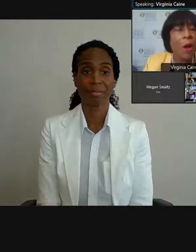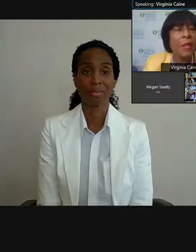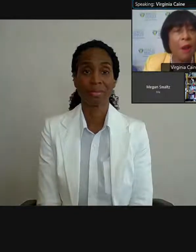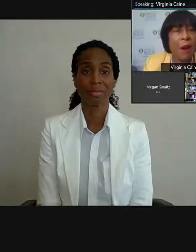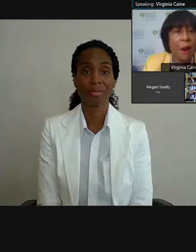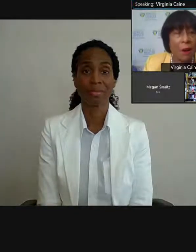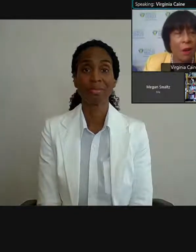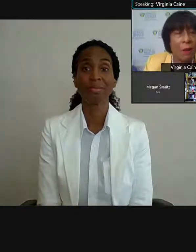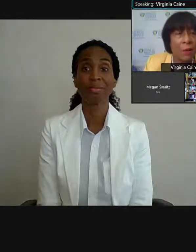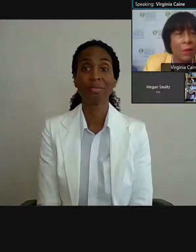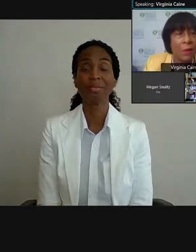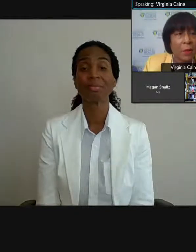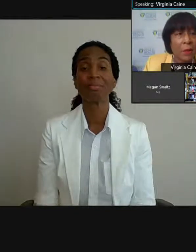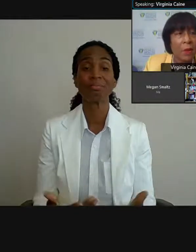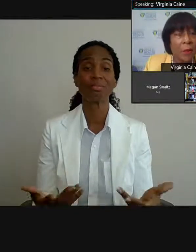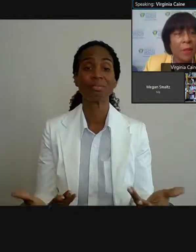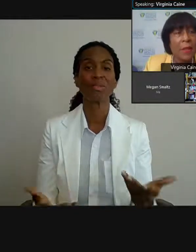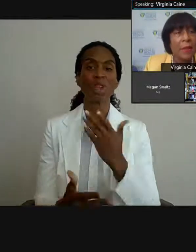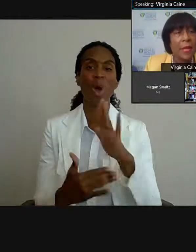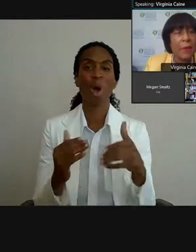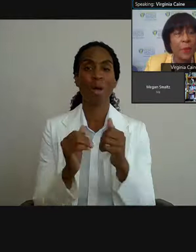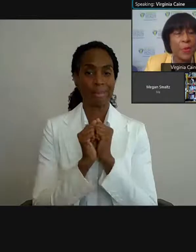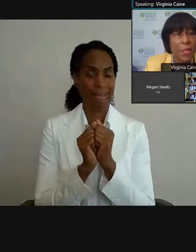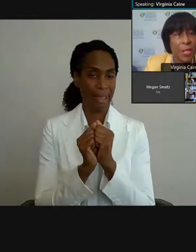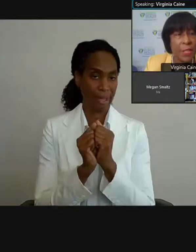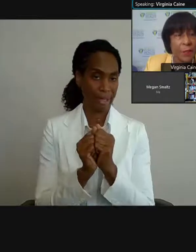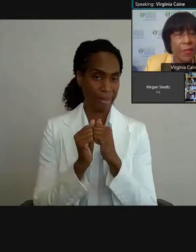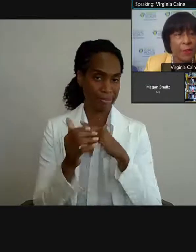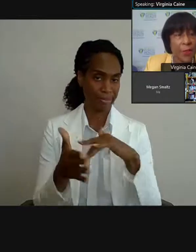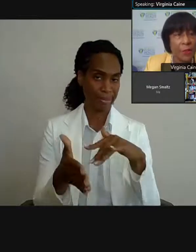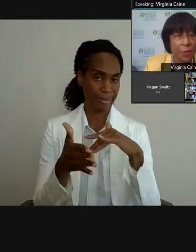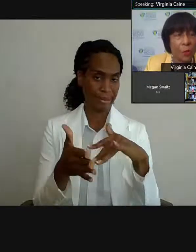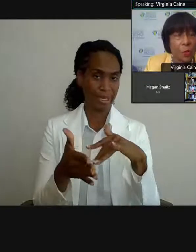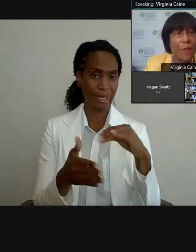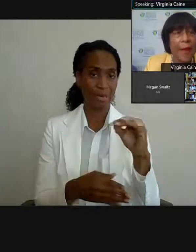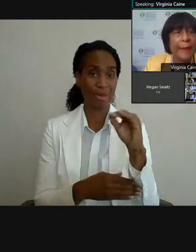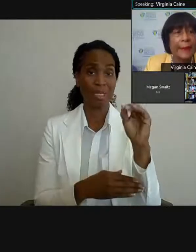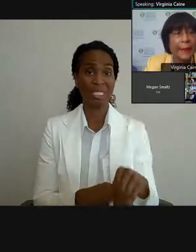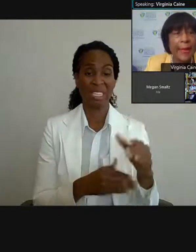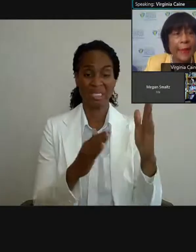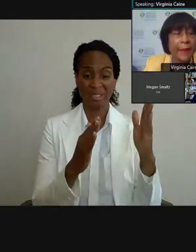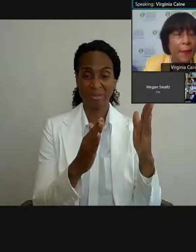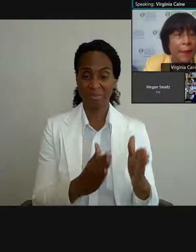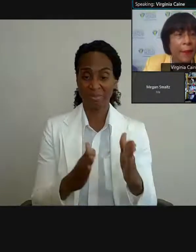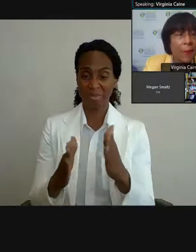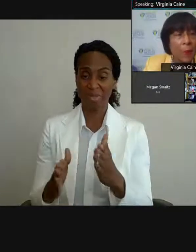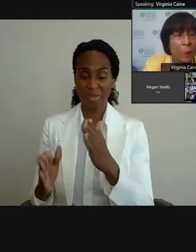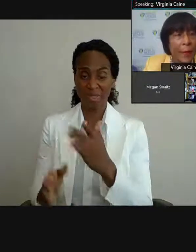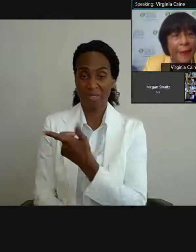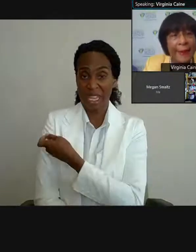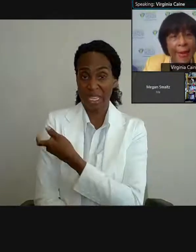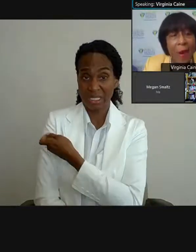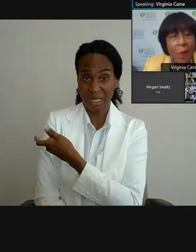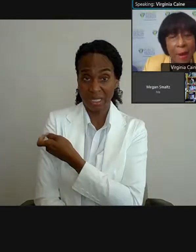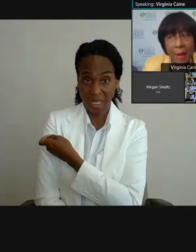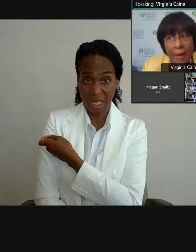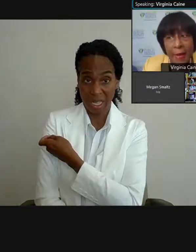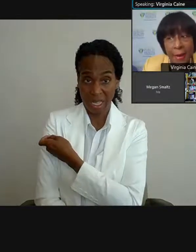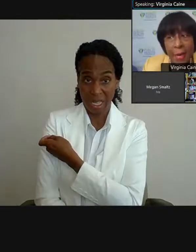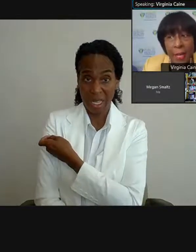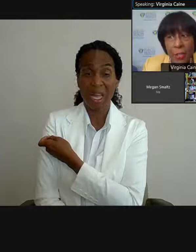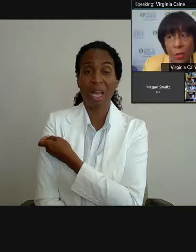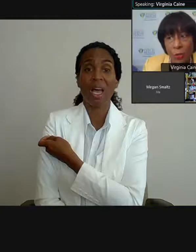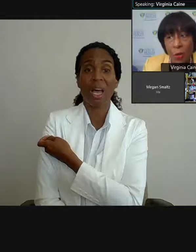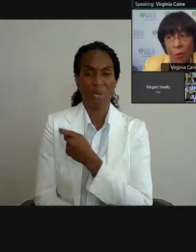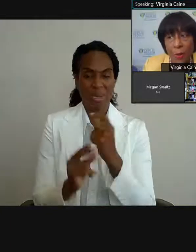So all in all, when we look at the percentage of individuals we are vaccinating and we break it down by